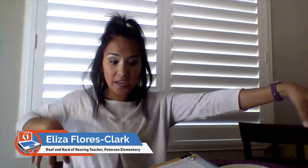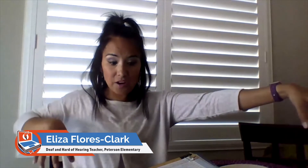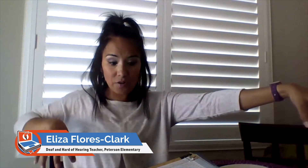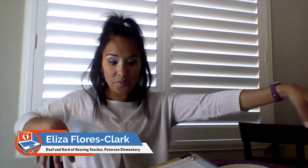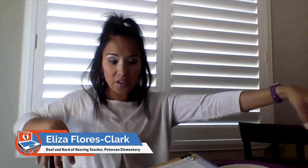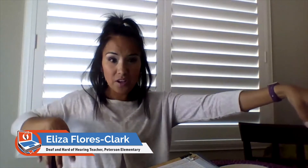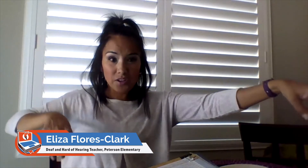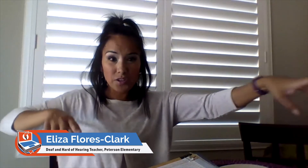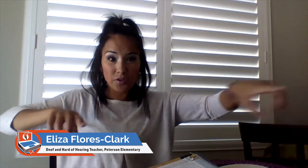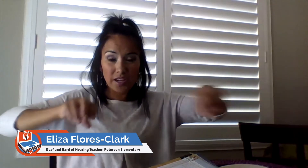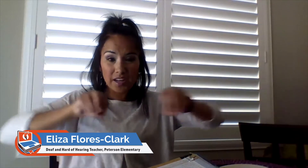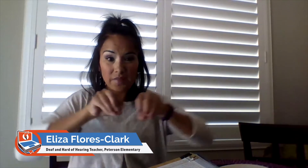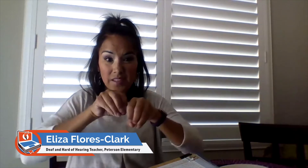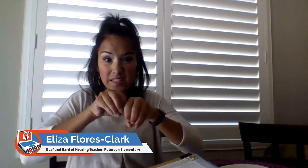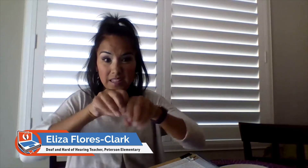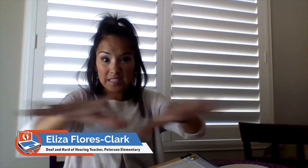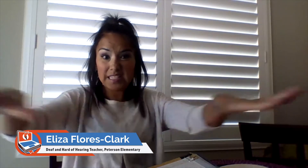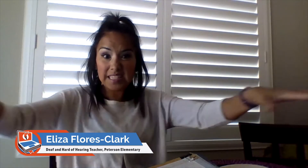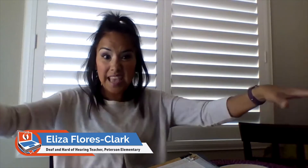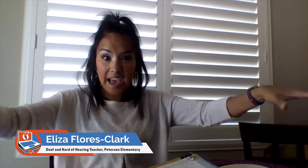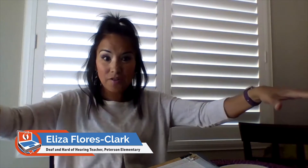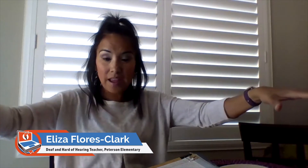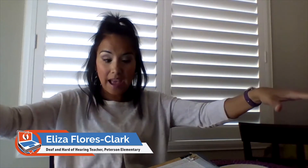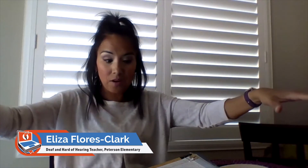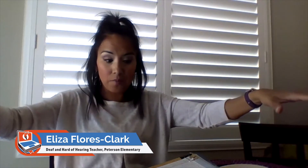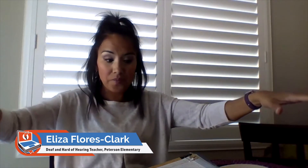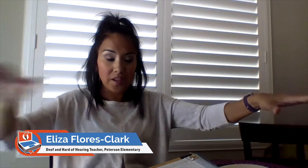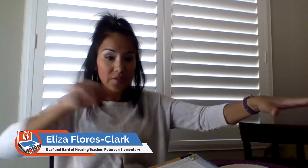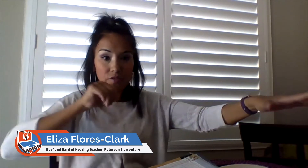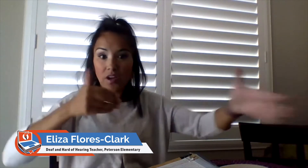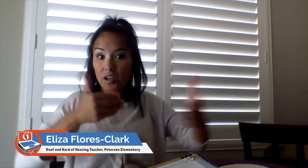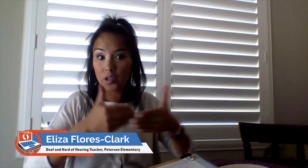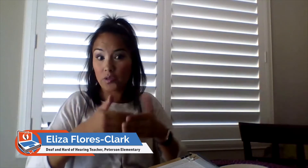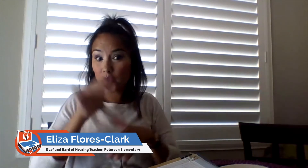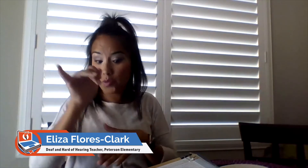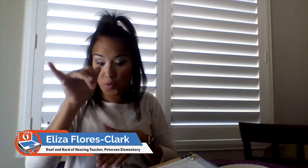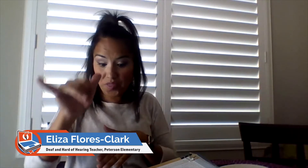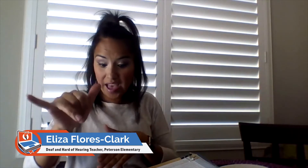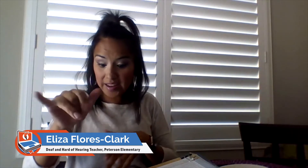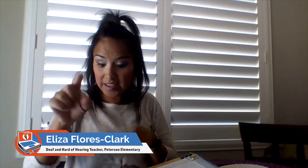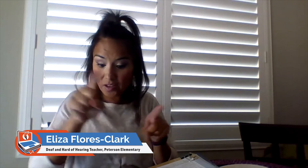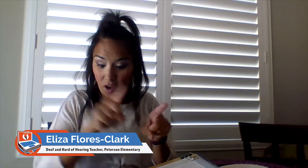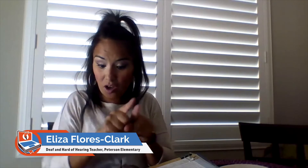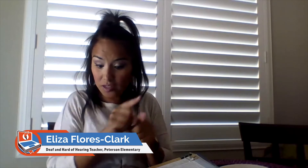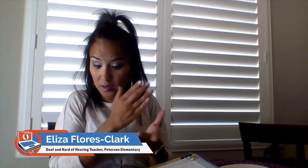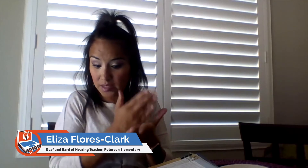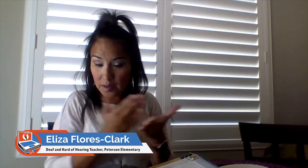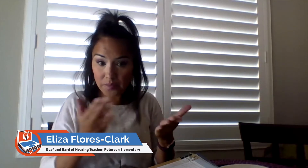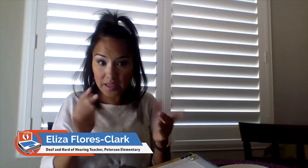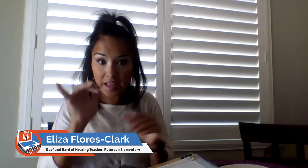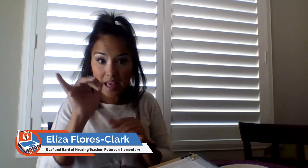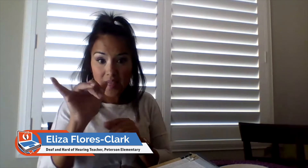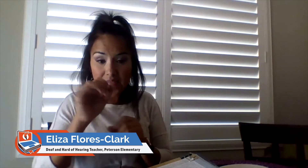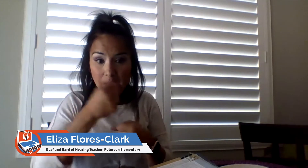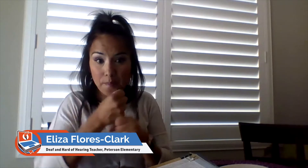here. So they're kind of spread out. They're not close. So that is also that makes